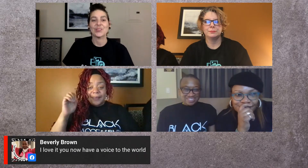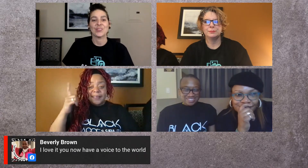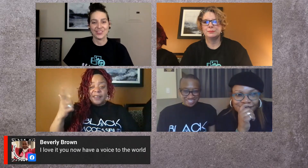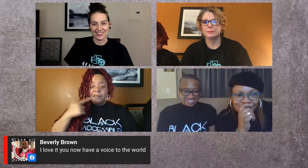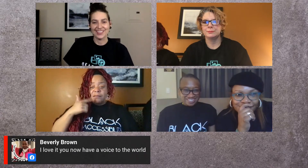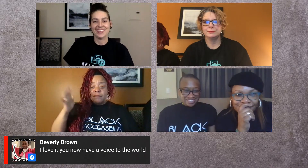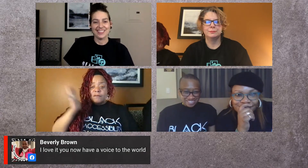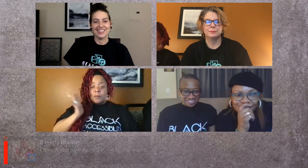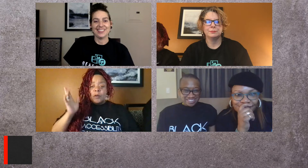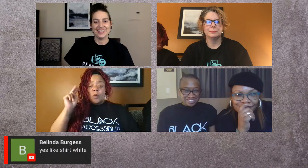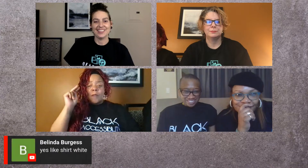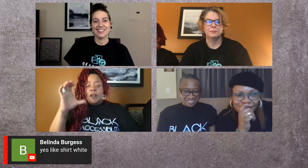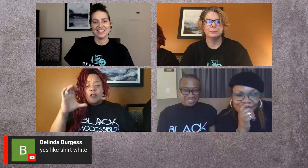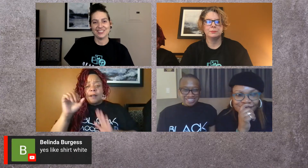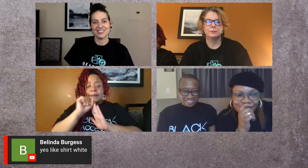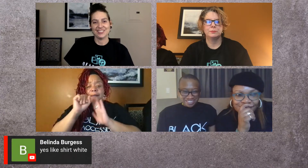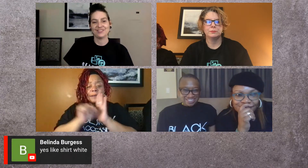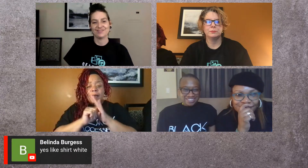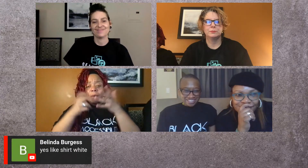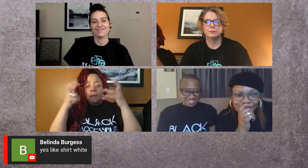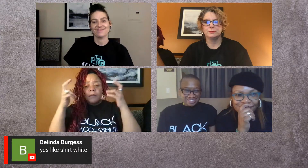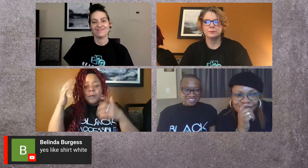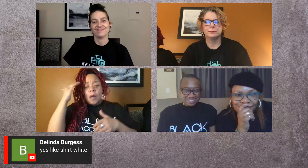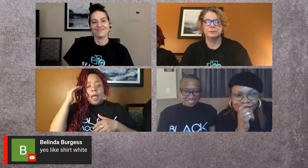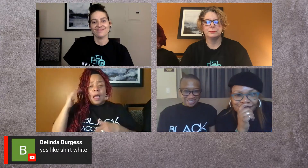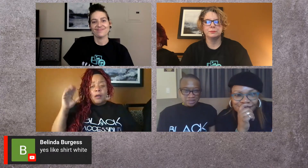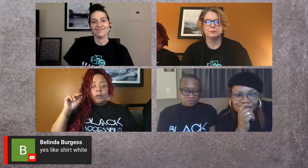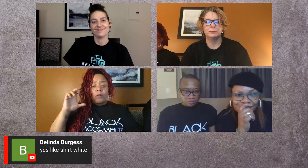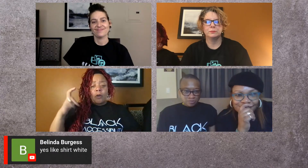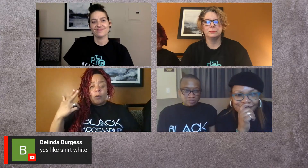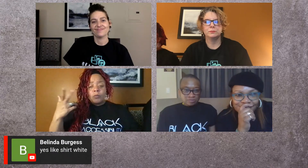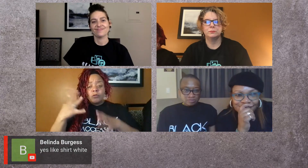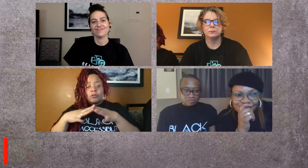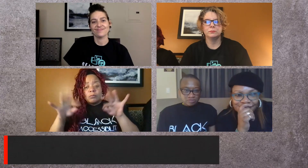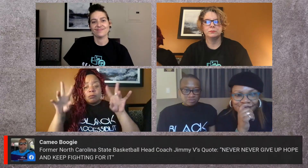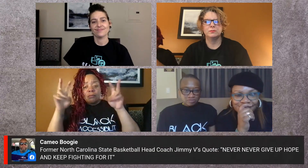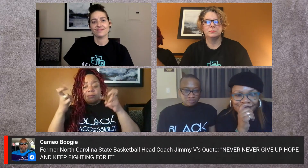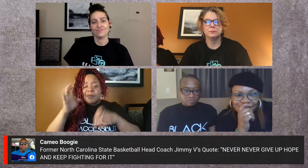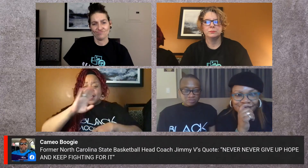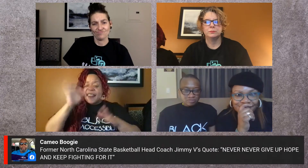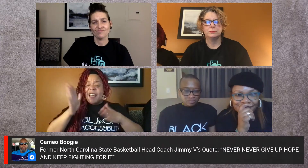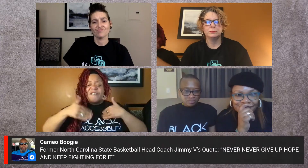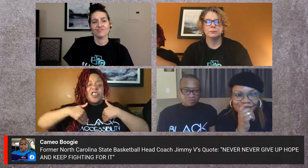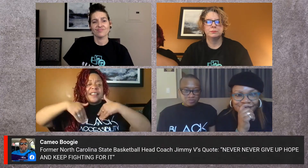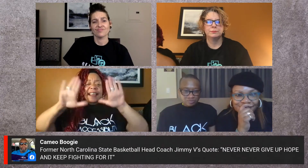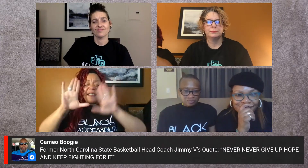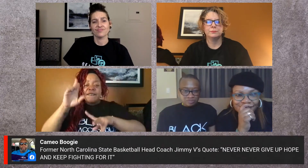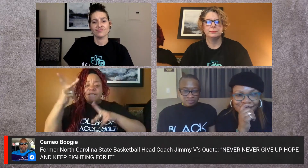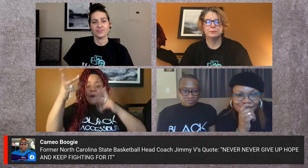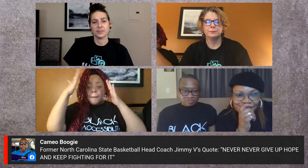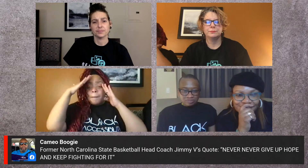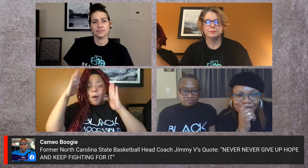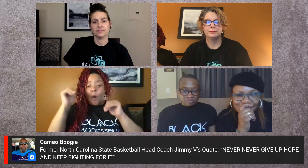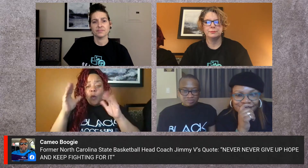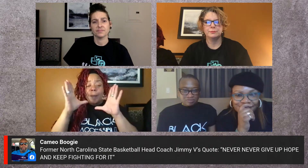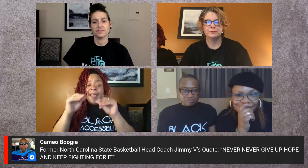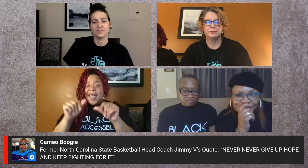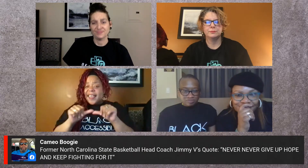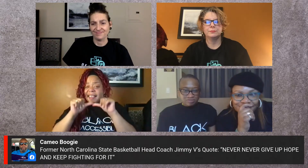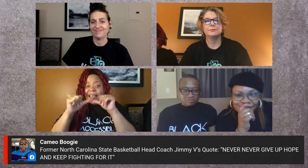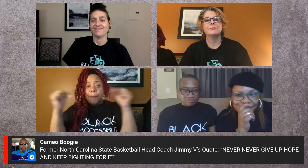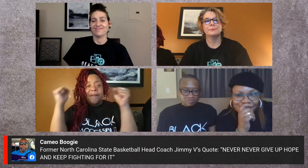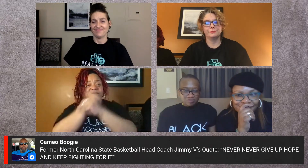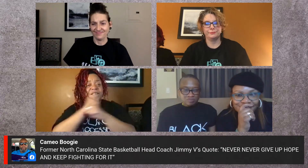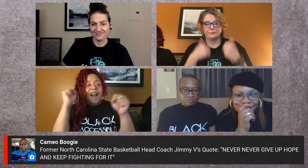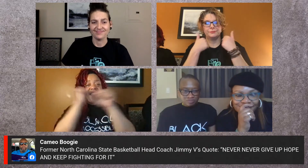There's somebody in the audience named Cameo Boogie from North Carolina State. He had a basketball coach's quote.